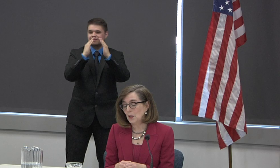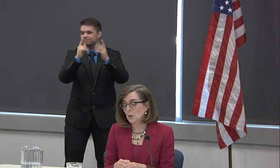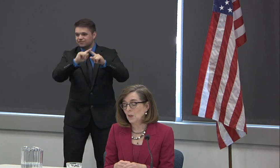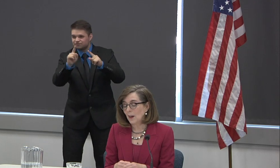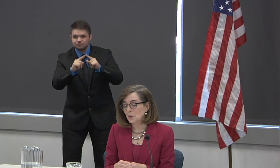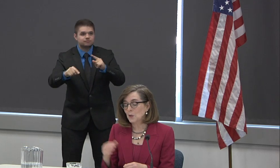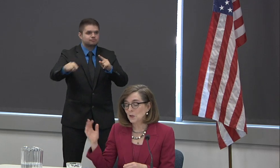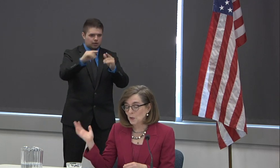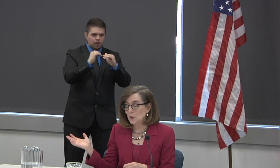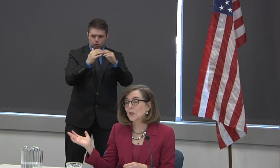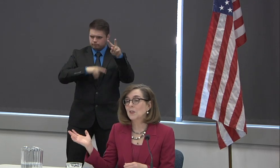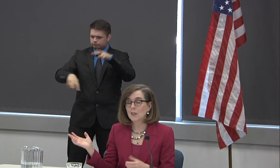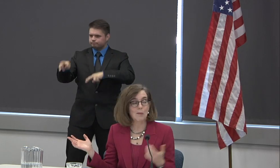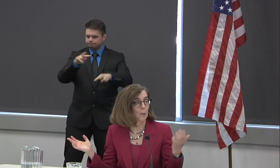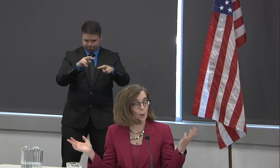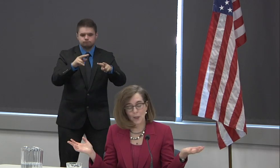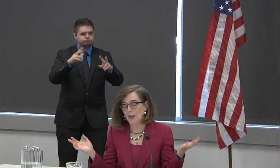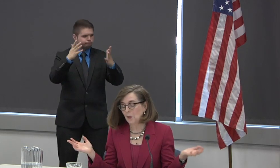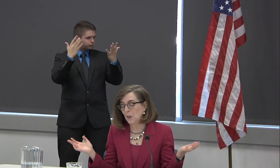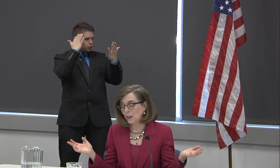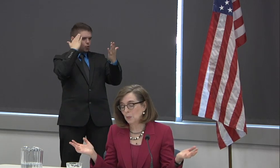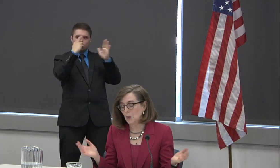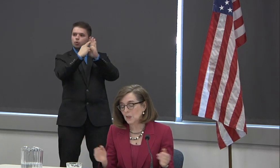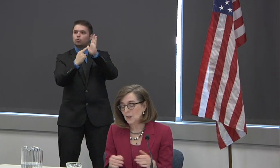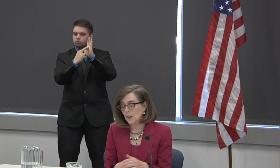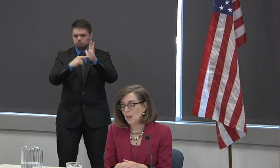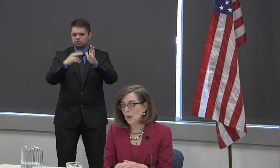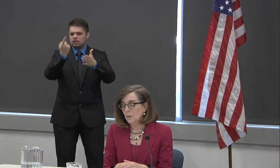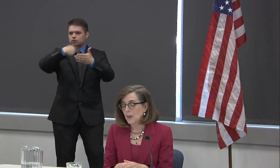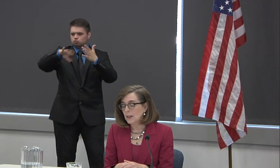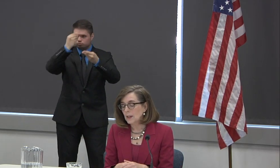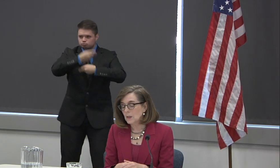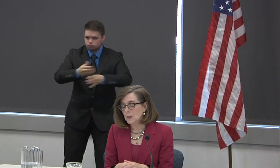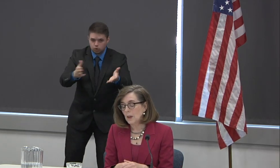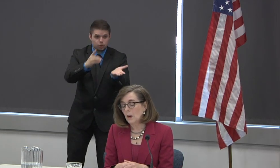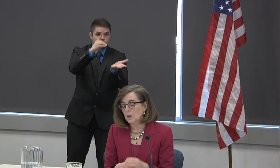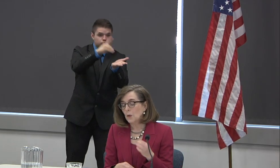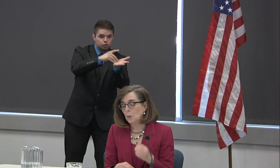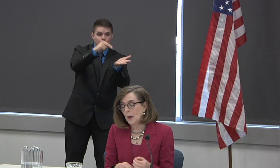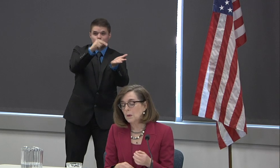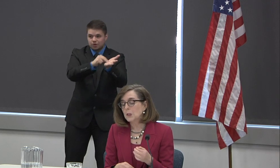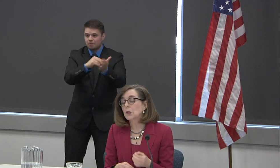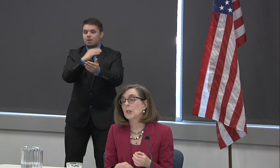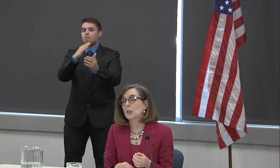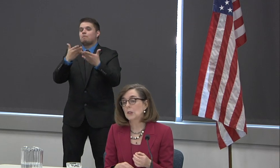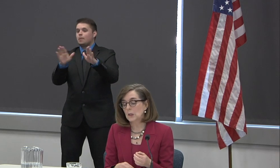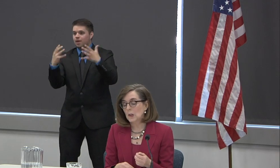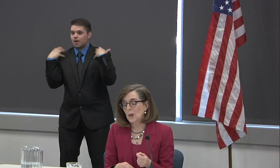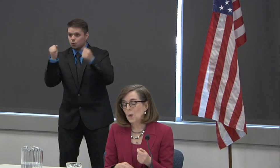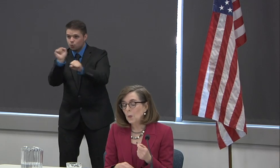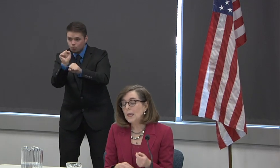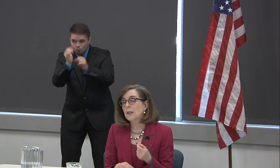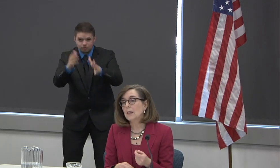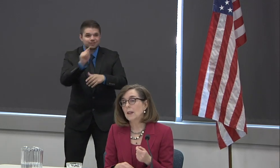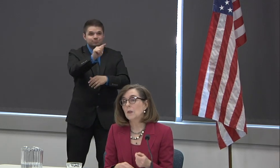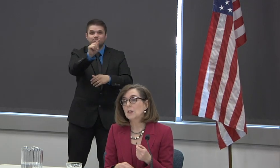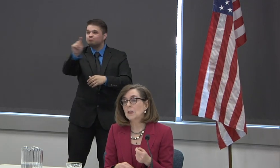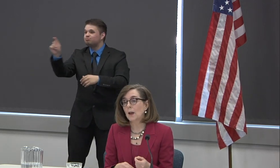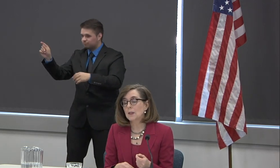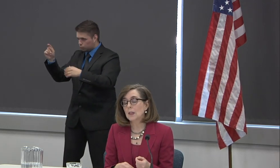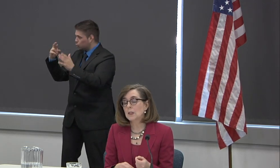with doctors, nurses, and public health experts. They tell us that under the right restrictions, we can take